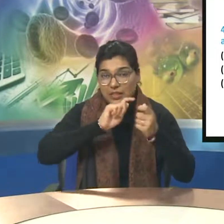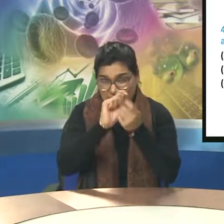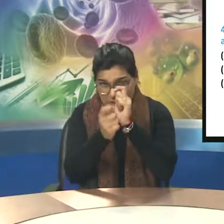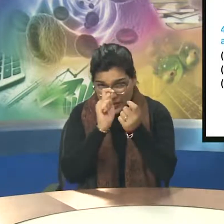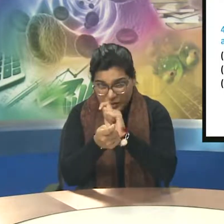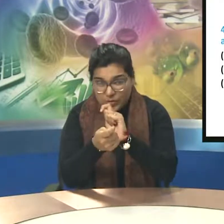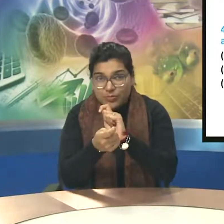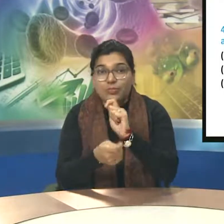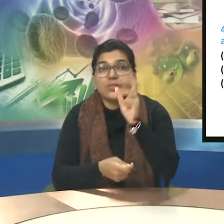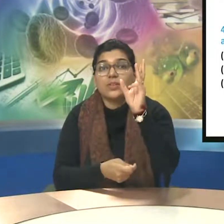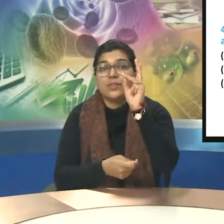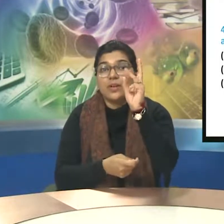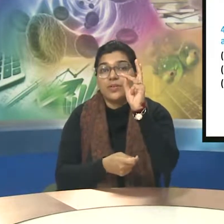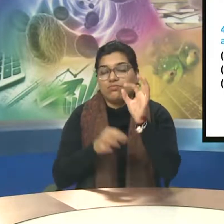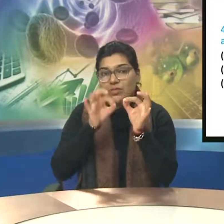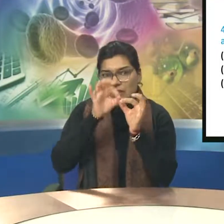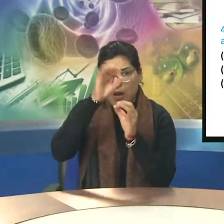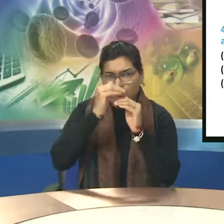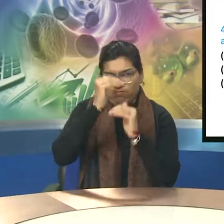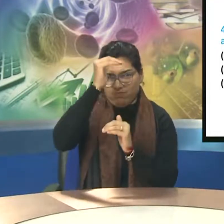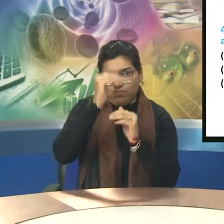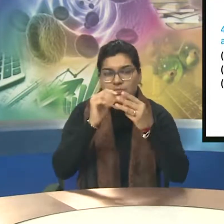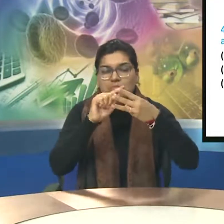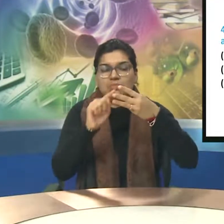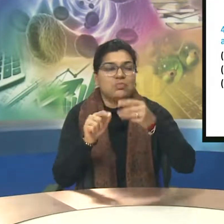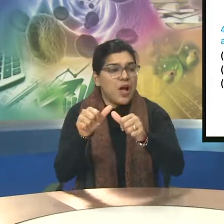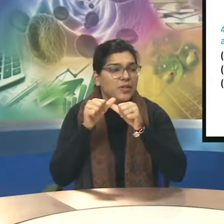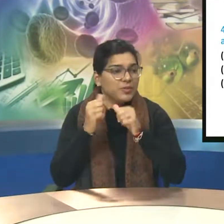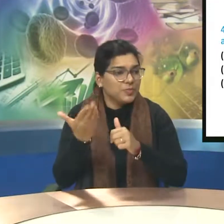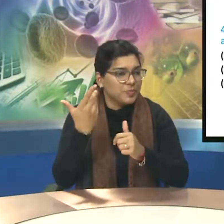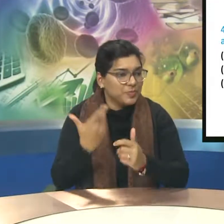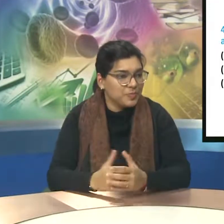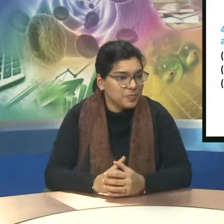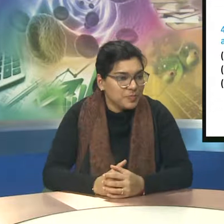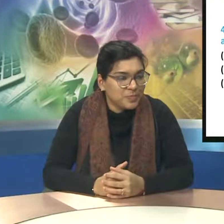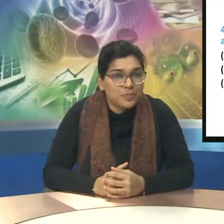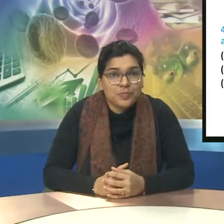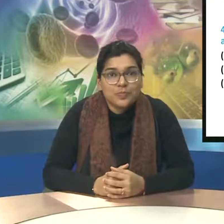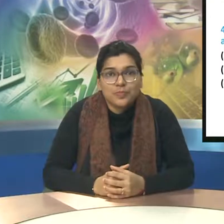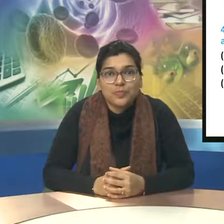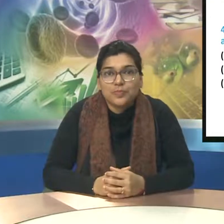Please write it in chat box.